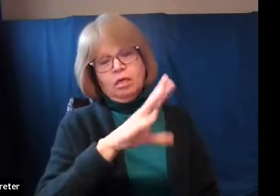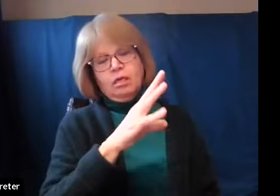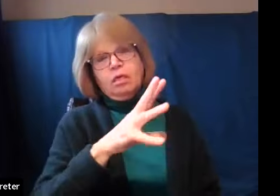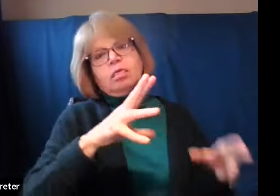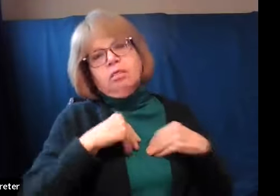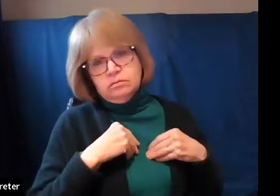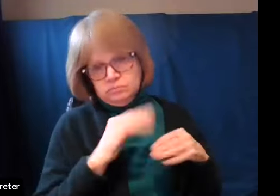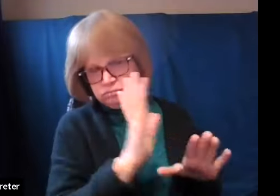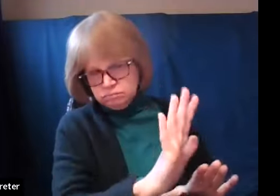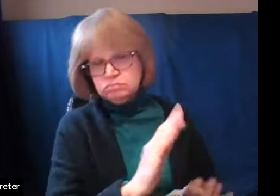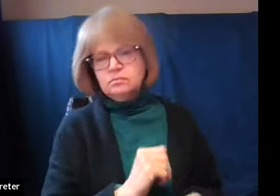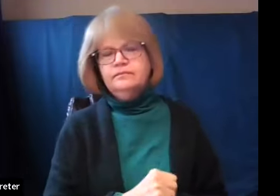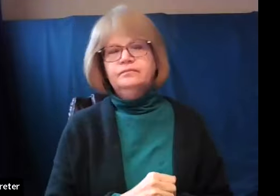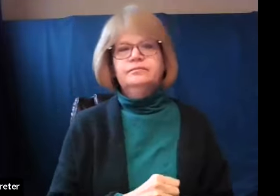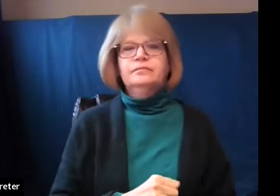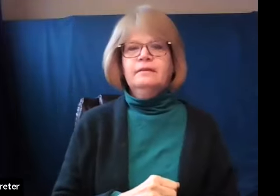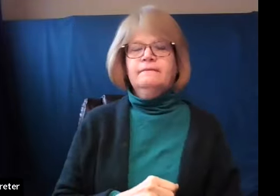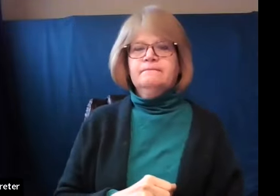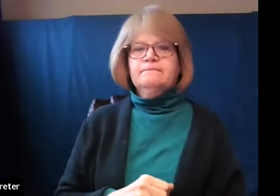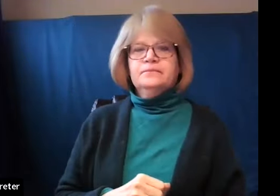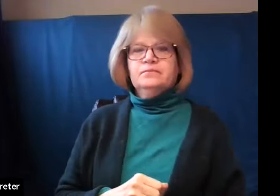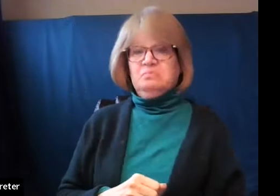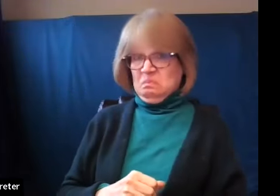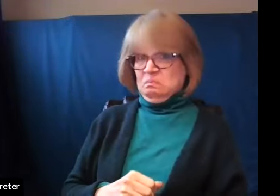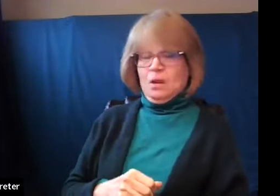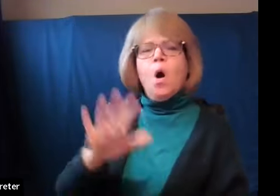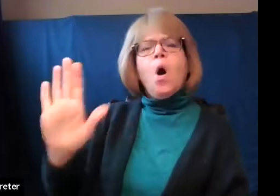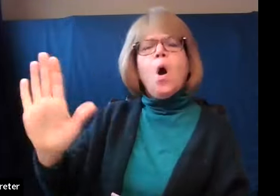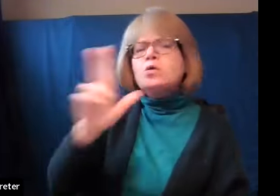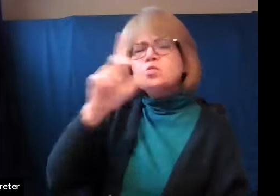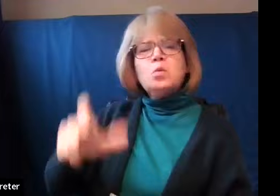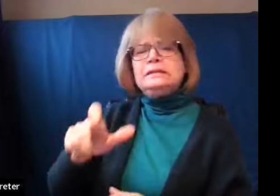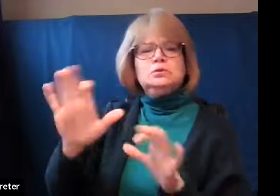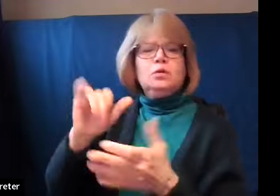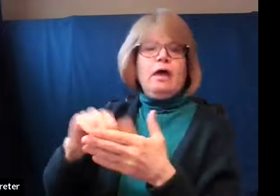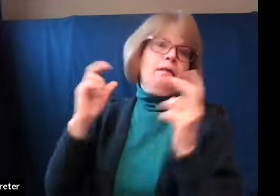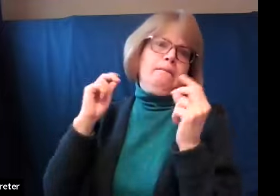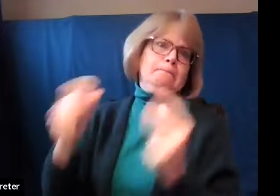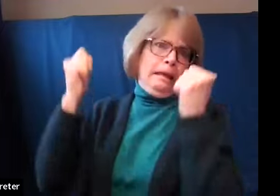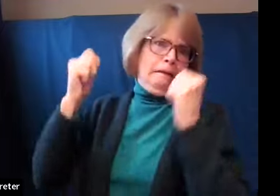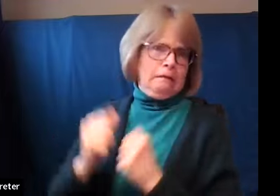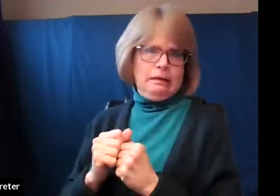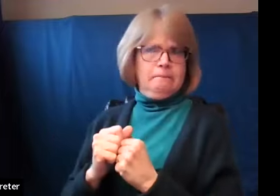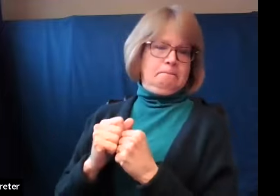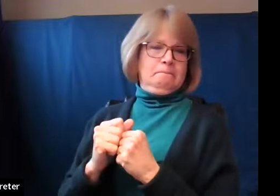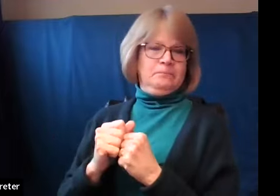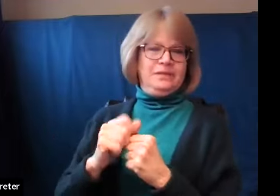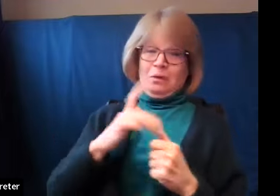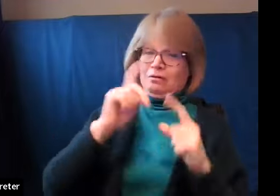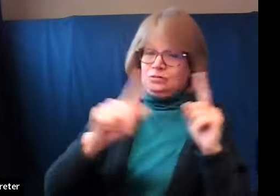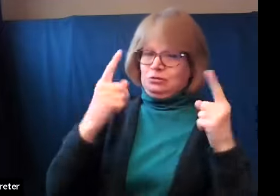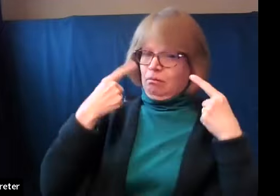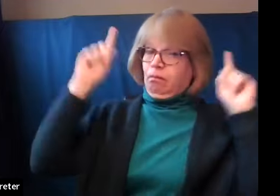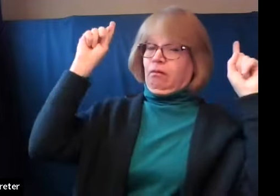before Irma could conclude the indictment. "Well, you need not do it immediately," he huffed, proudly sensing her success